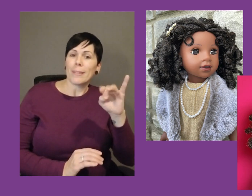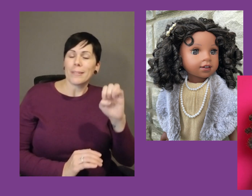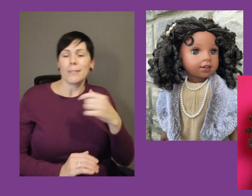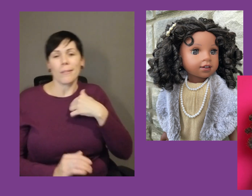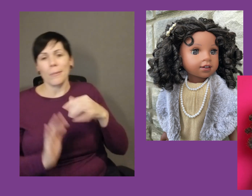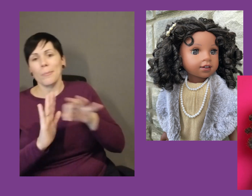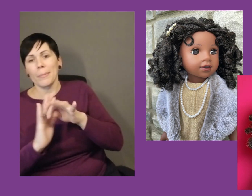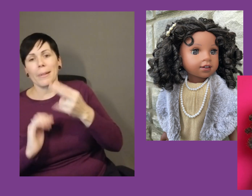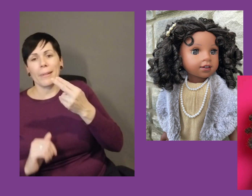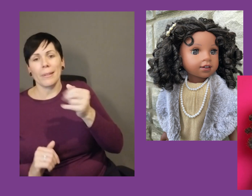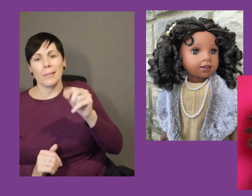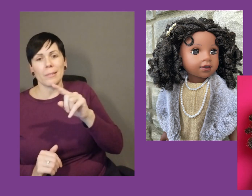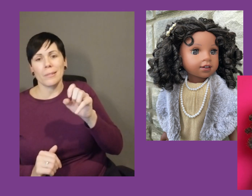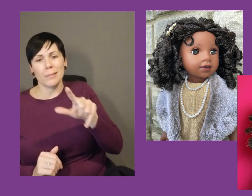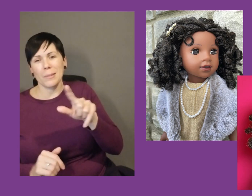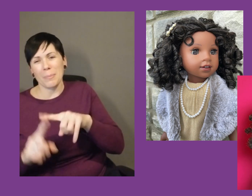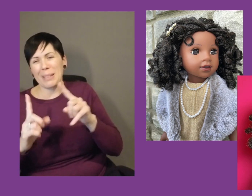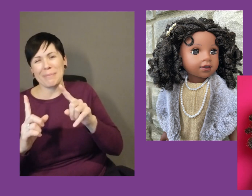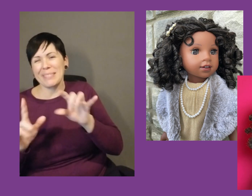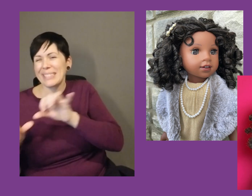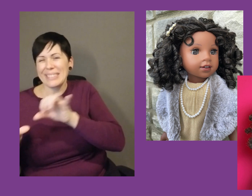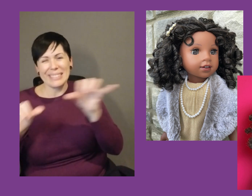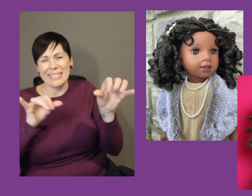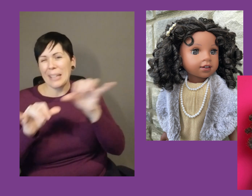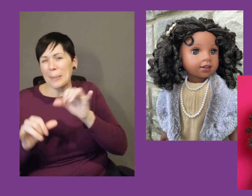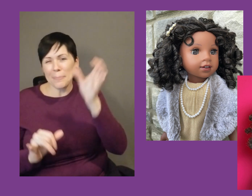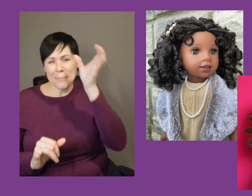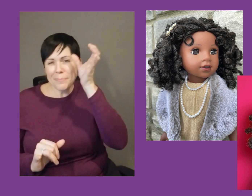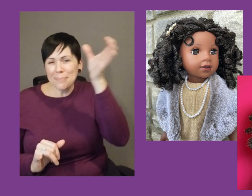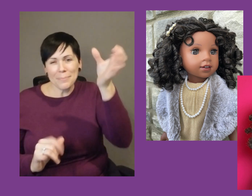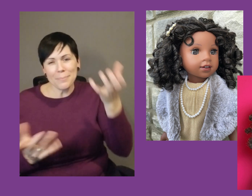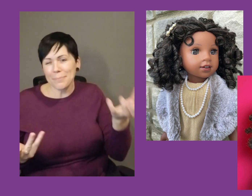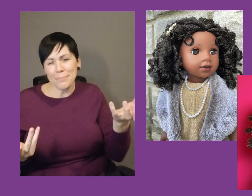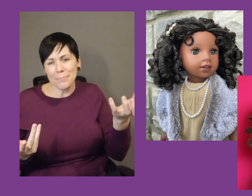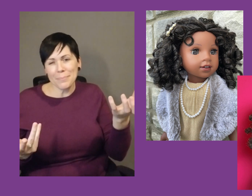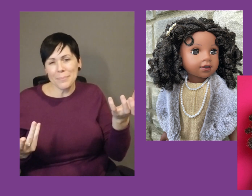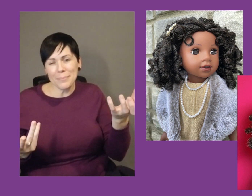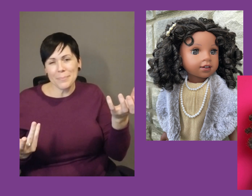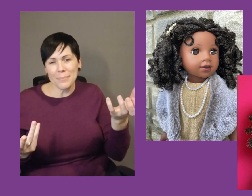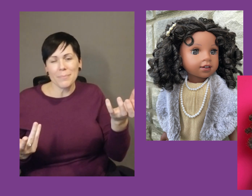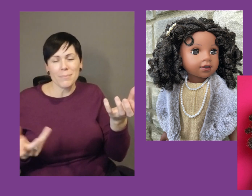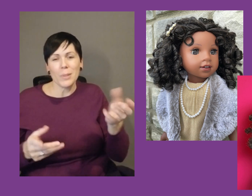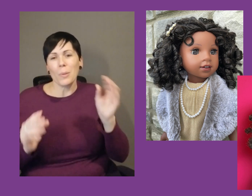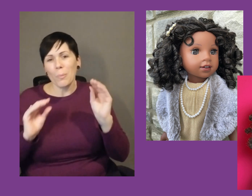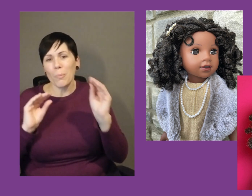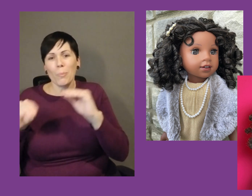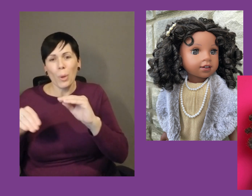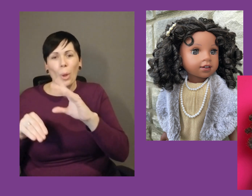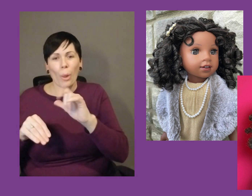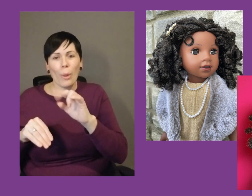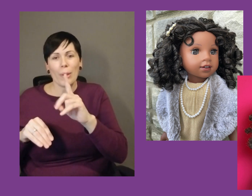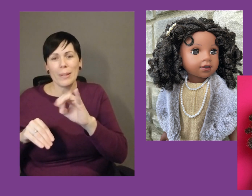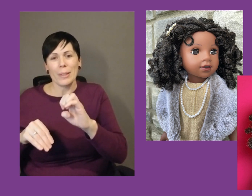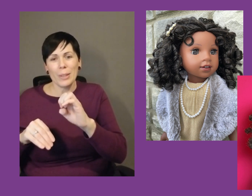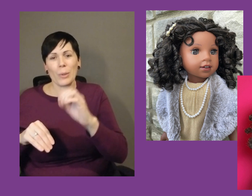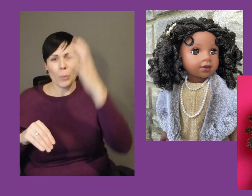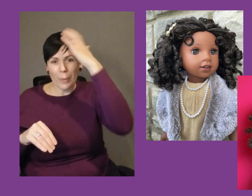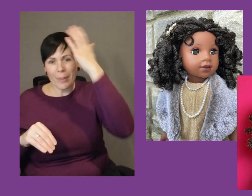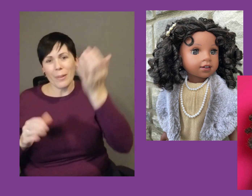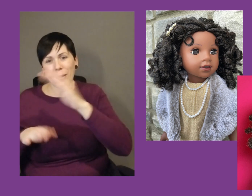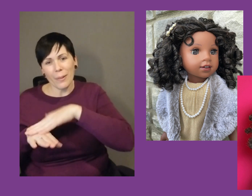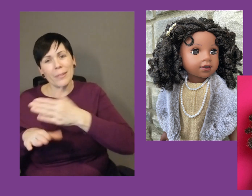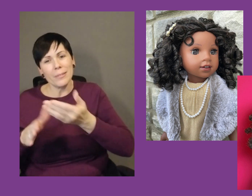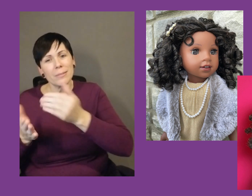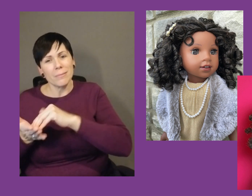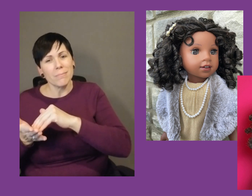picked Claudie and I picked Hazel because I could put Claudie's wig back on her and she could be Claudie again. So I feel like we coincided